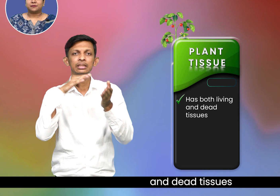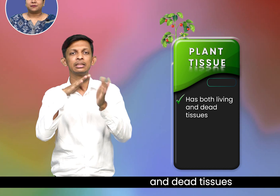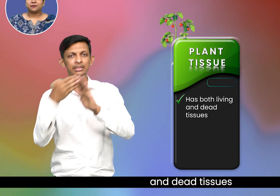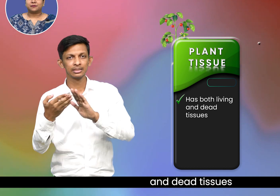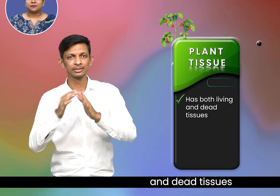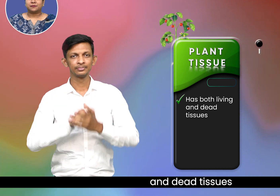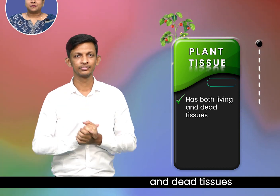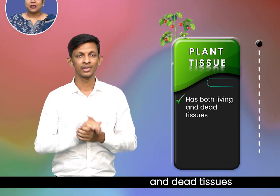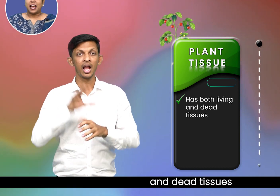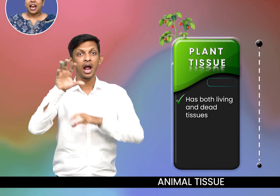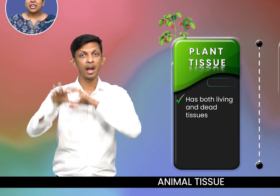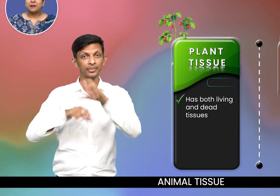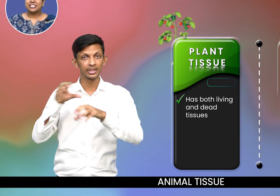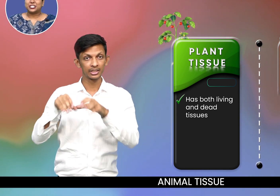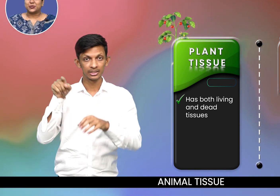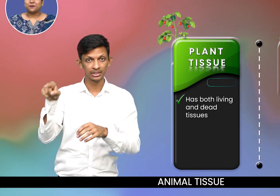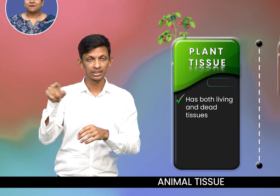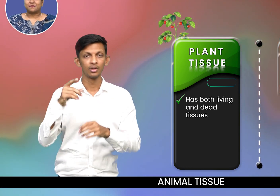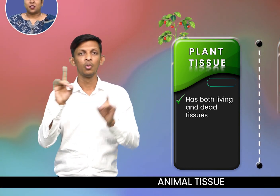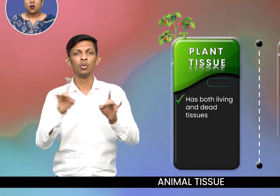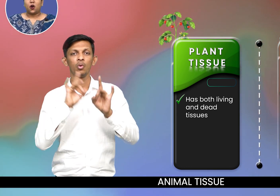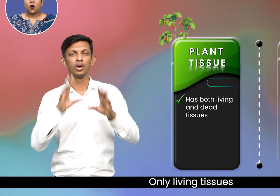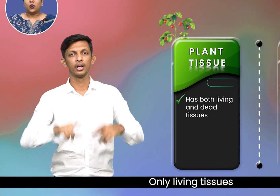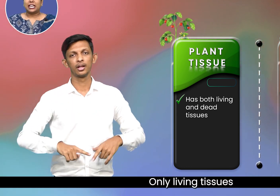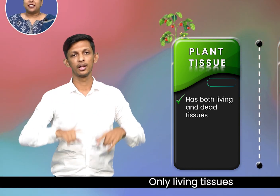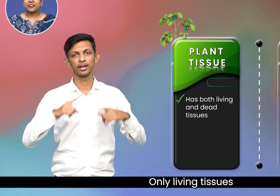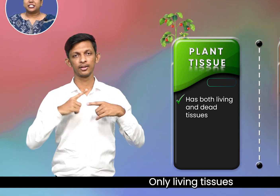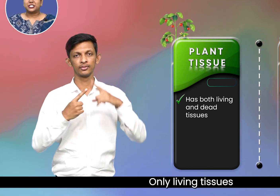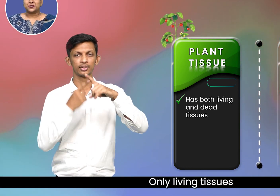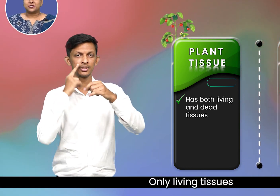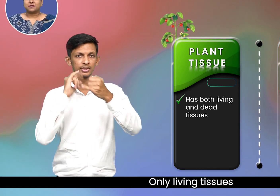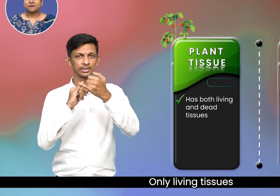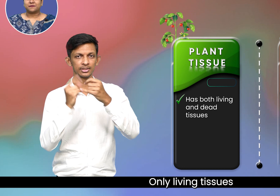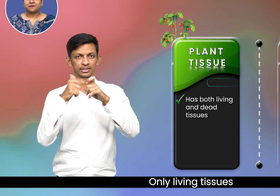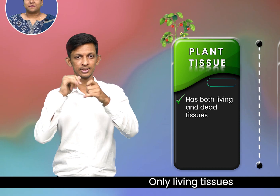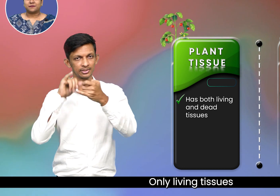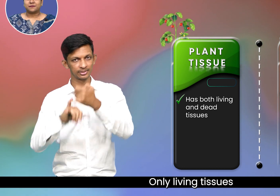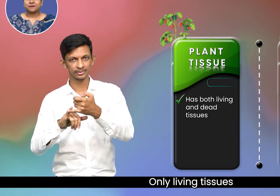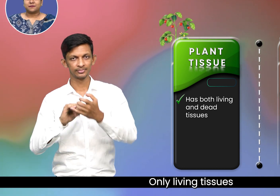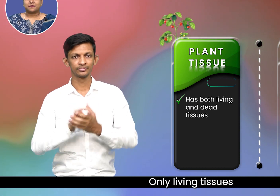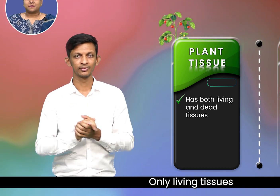Animal tissue, only living tissues.